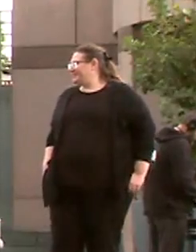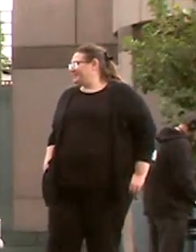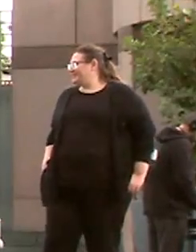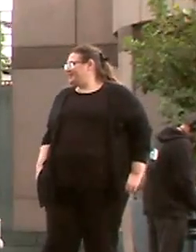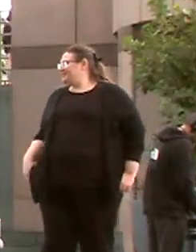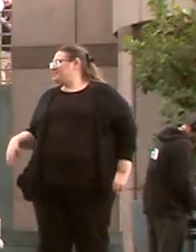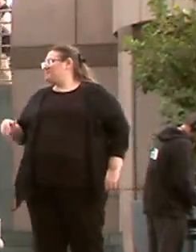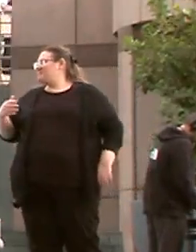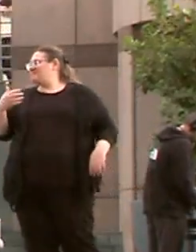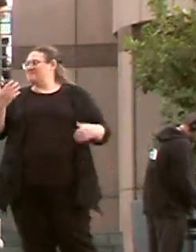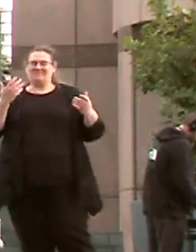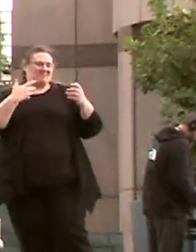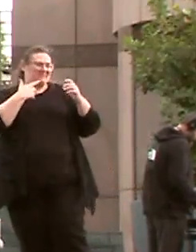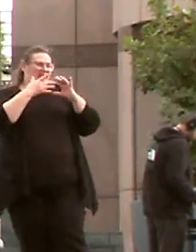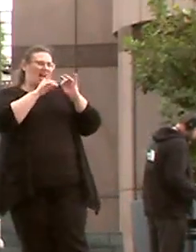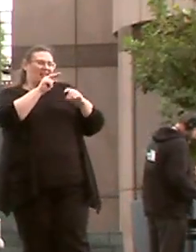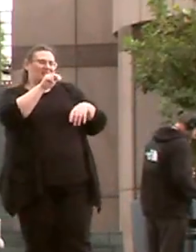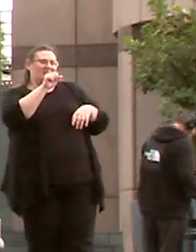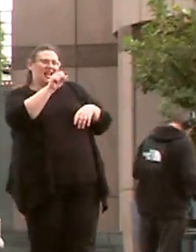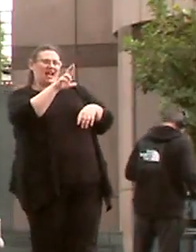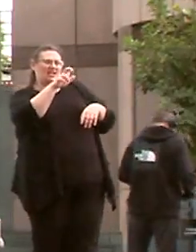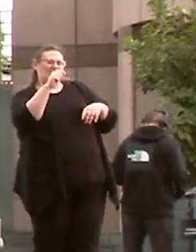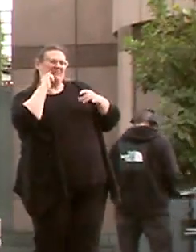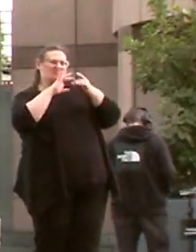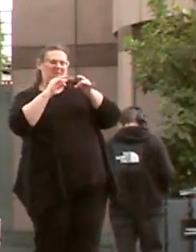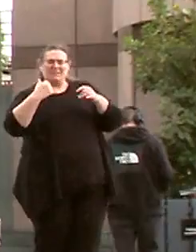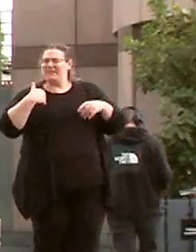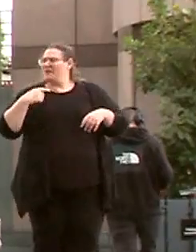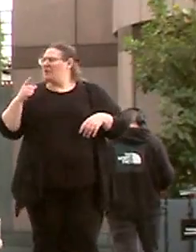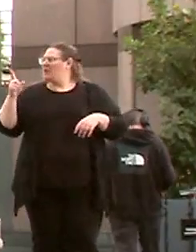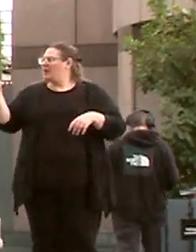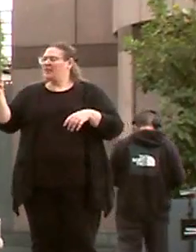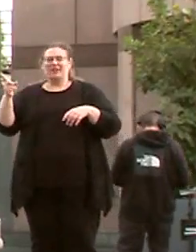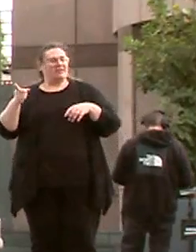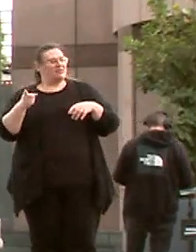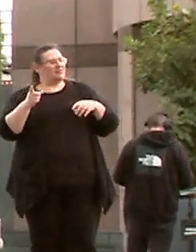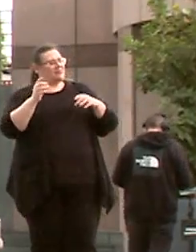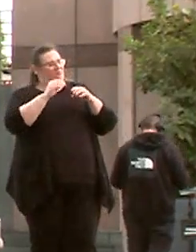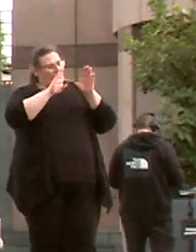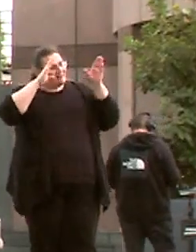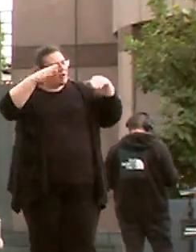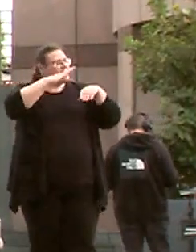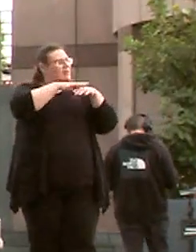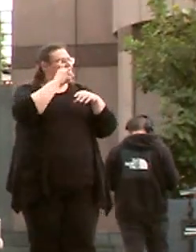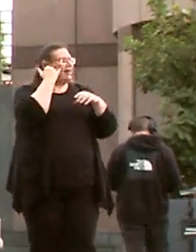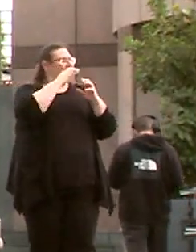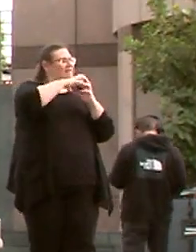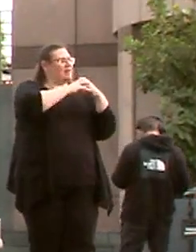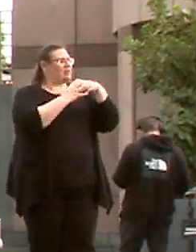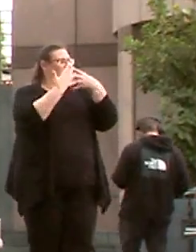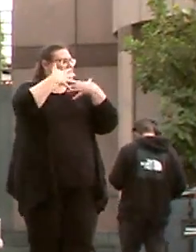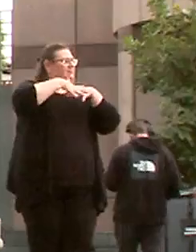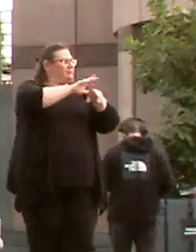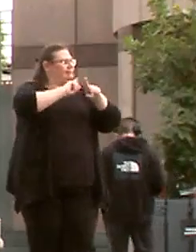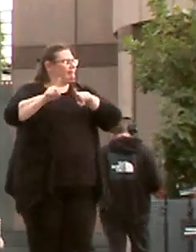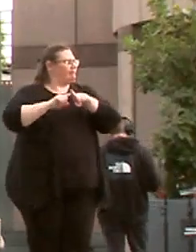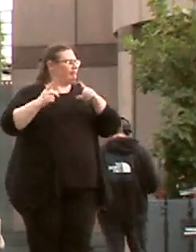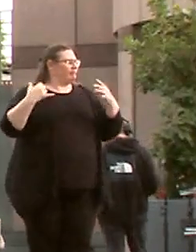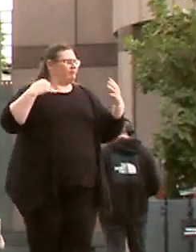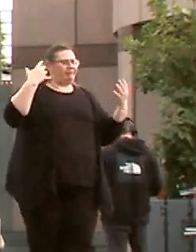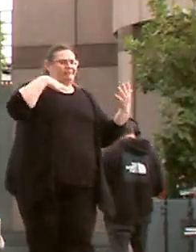I would say, and I know Nasreen's talked a bit about it, is the increased focus on intersectionalism.